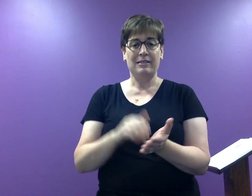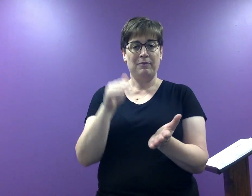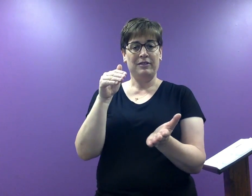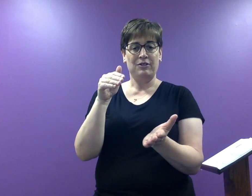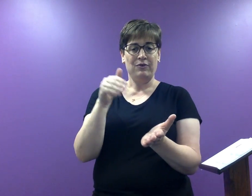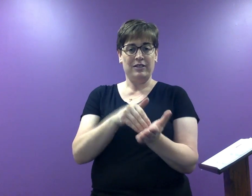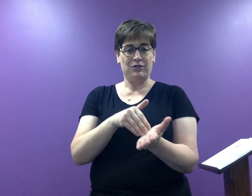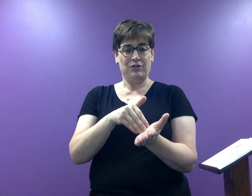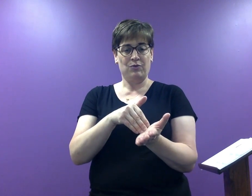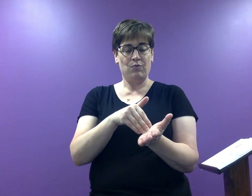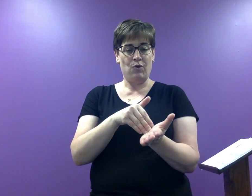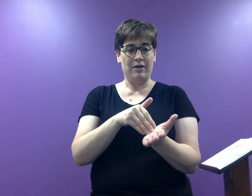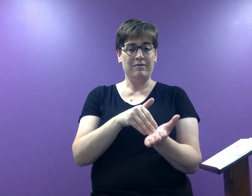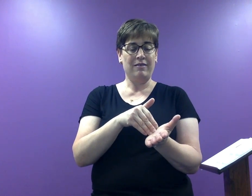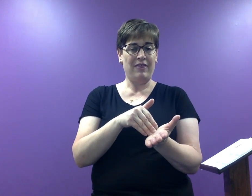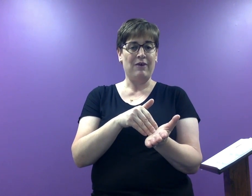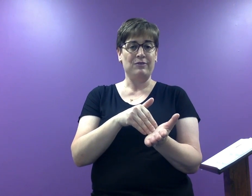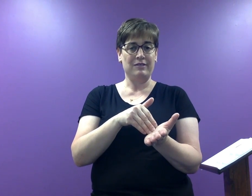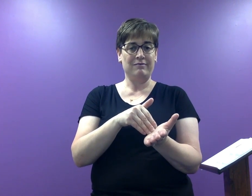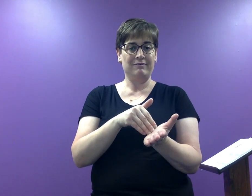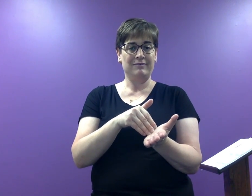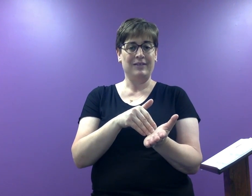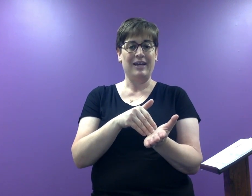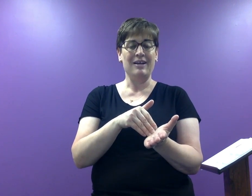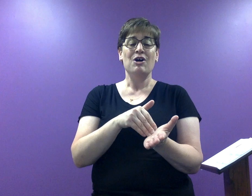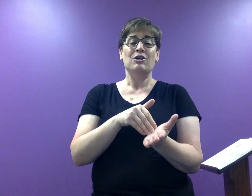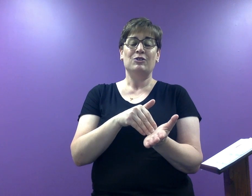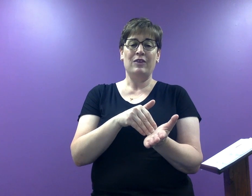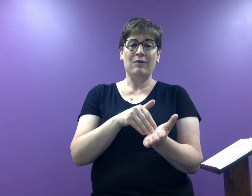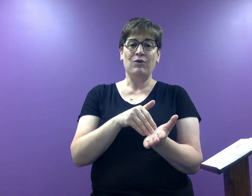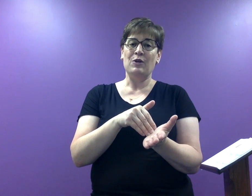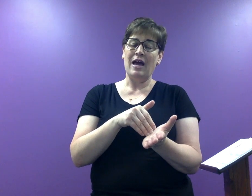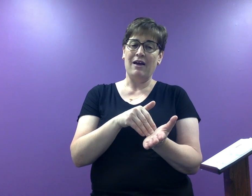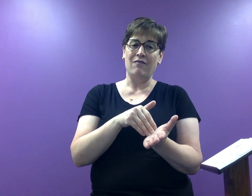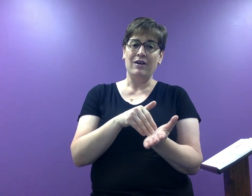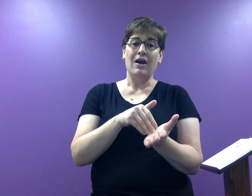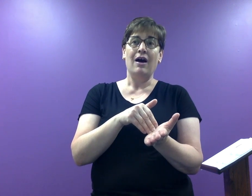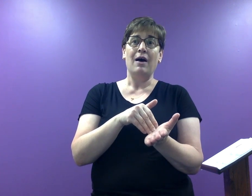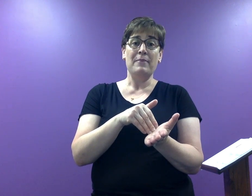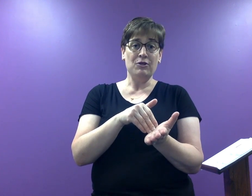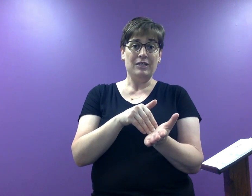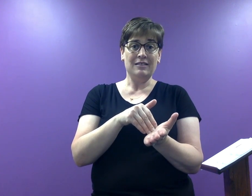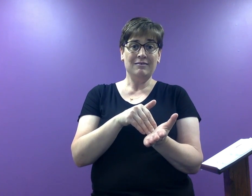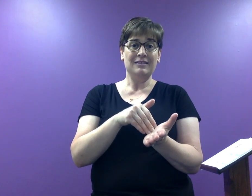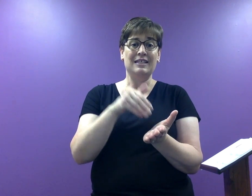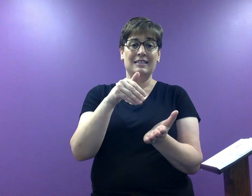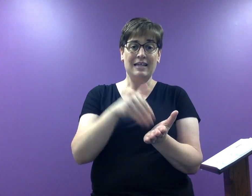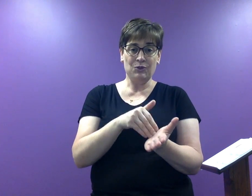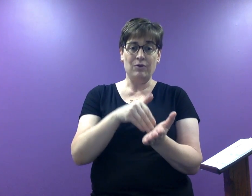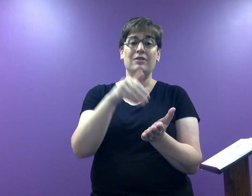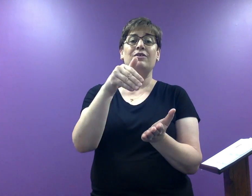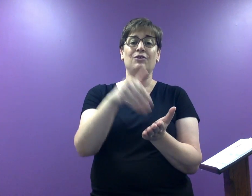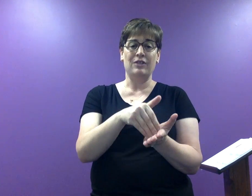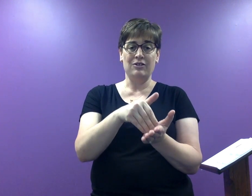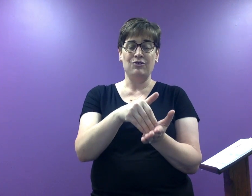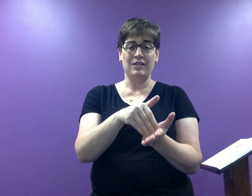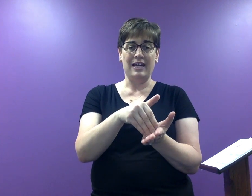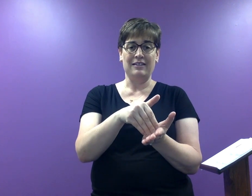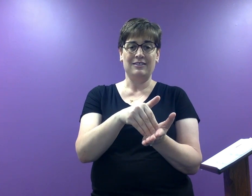typically do is just 1,000. Okay, so then when you have a million, that's the next one, you then do the next.